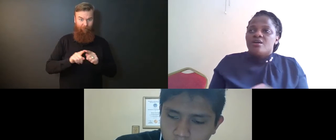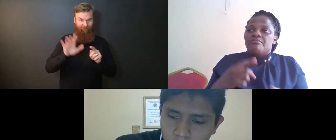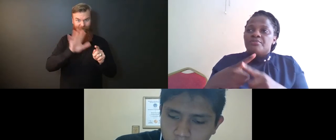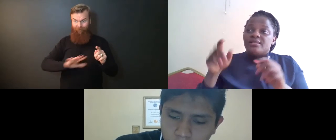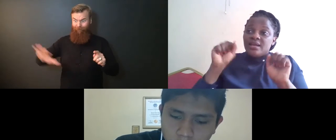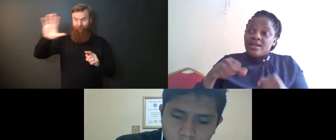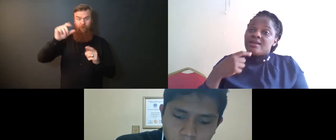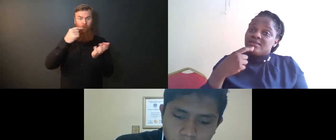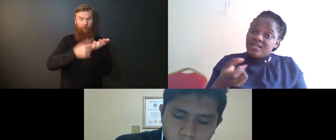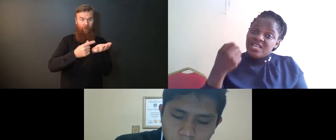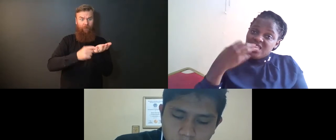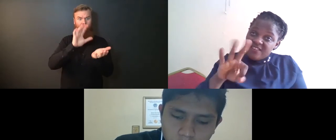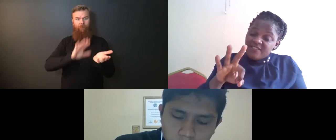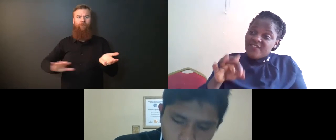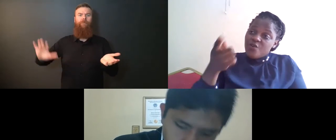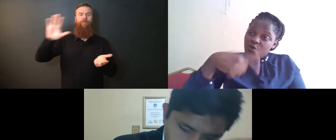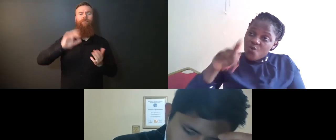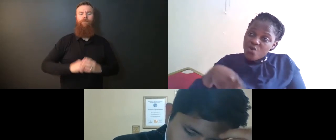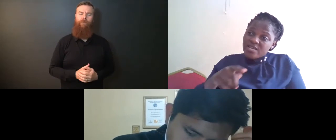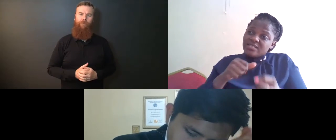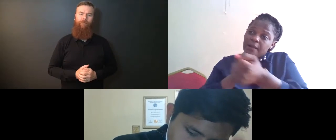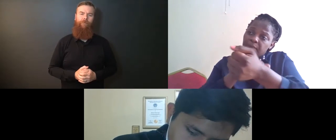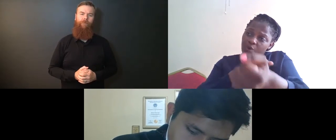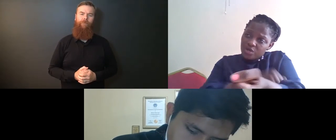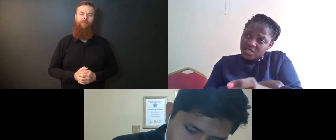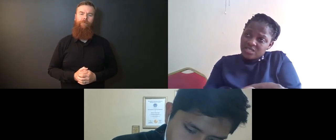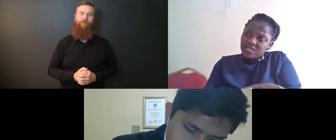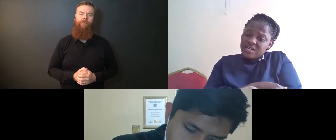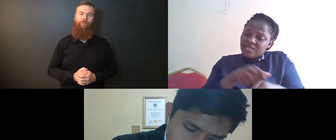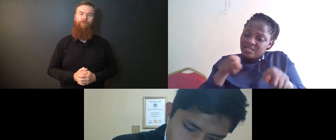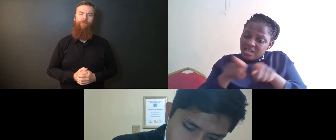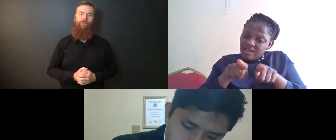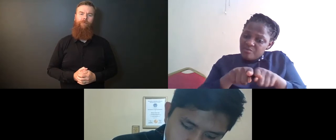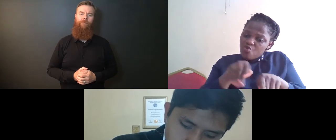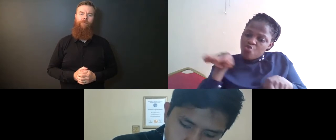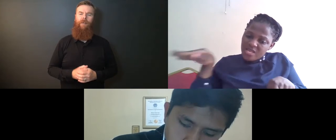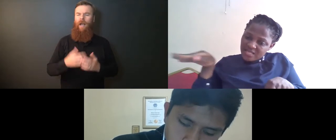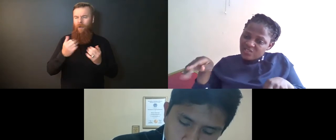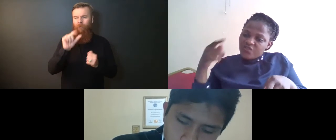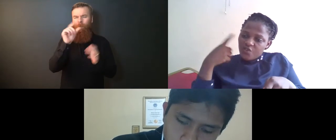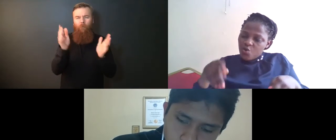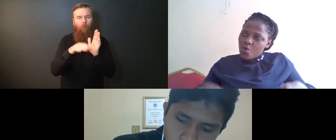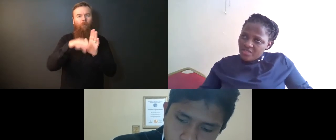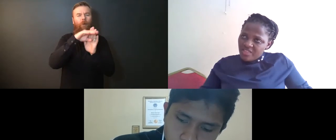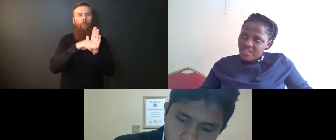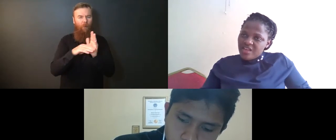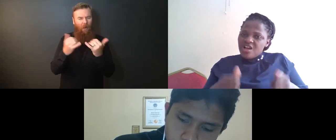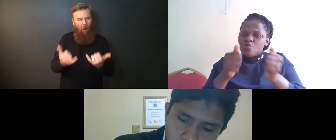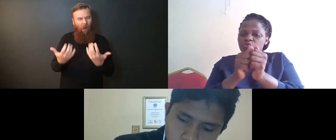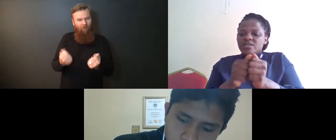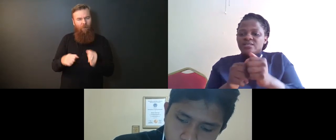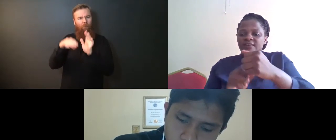because of the few programs that they have as of now and the different support that they have as of